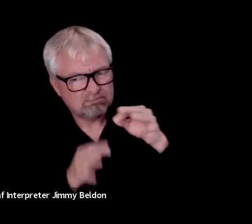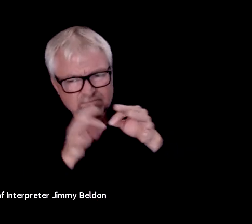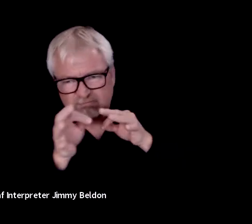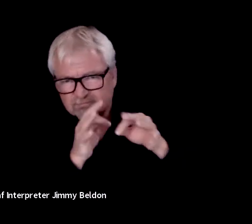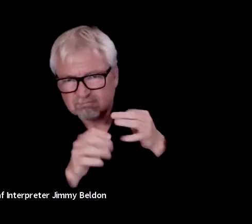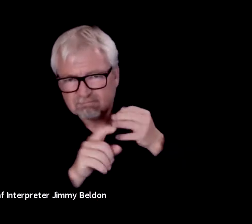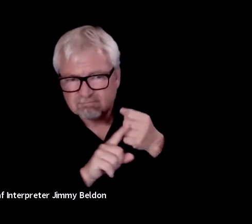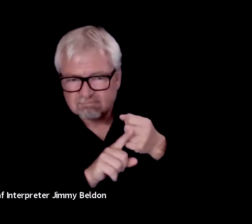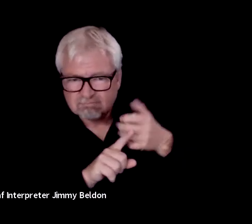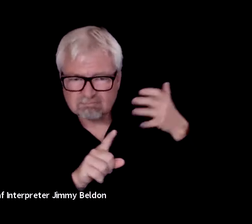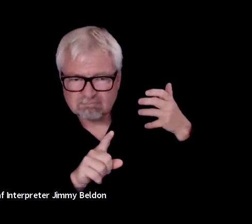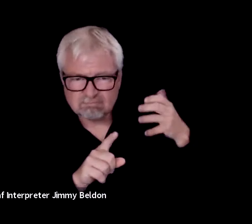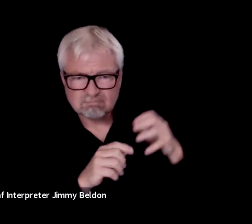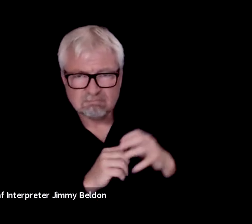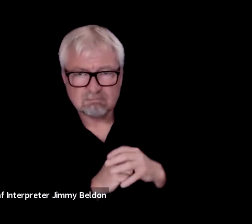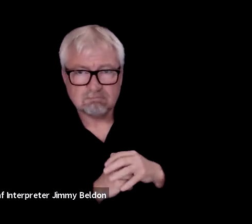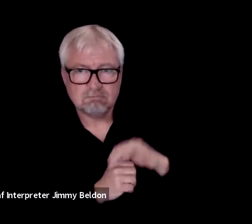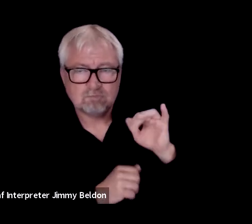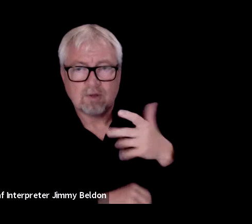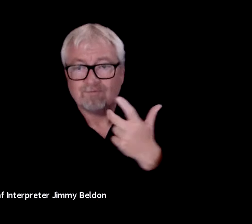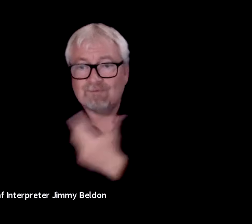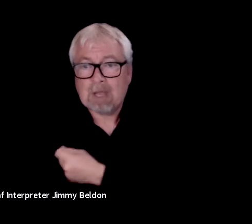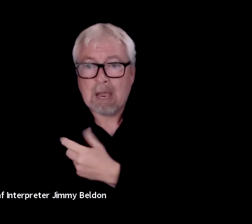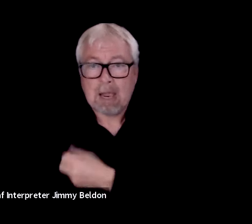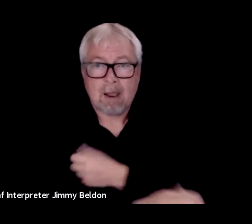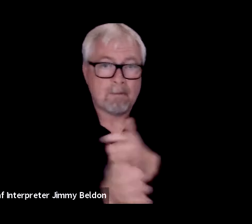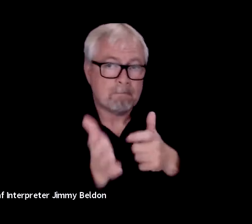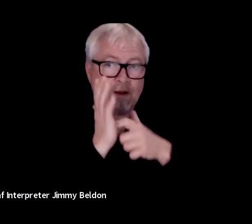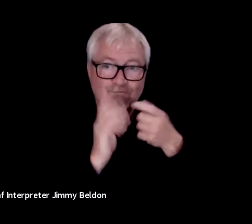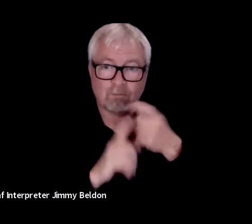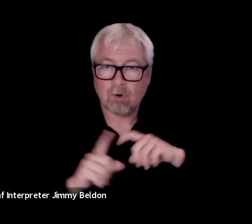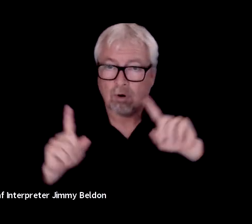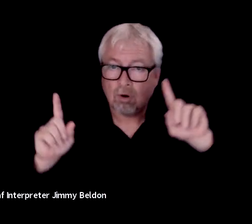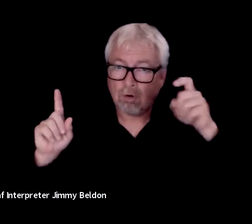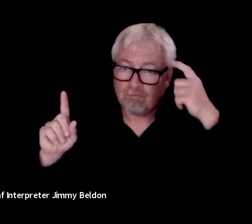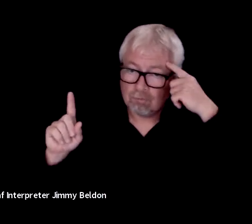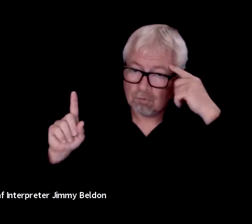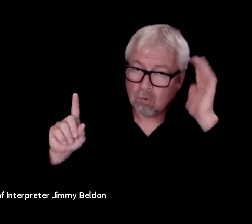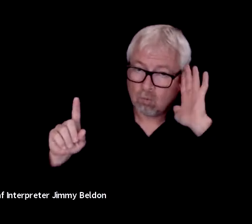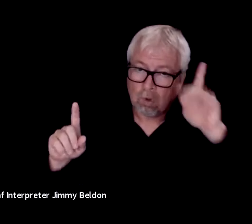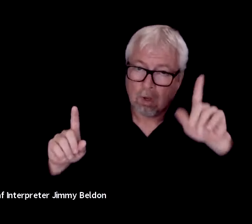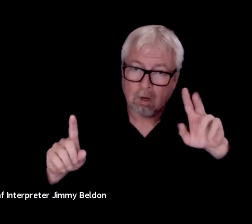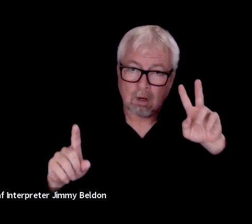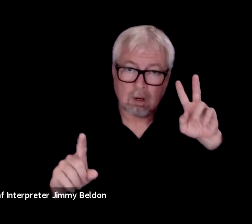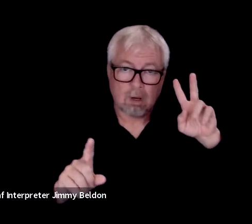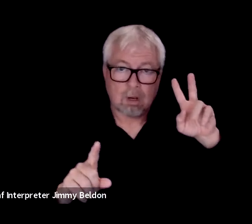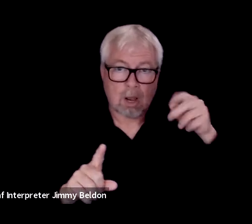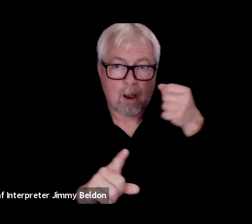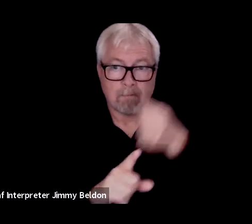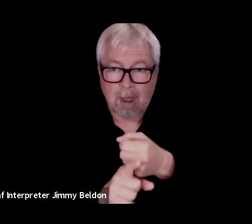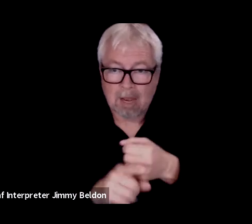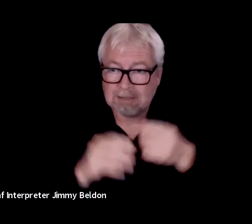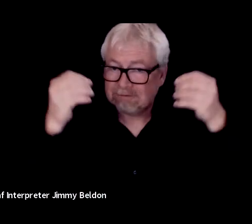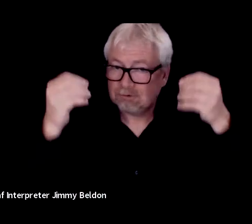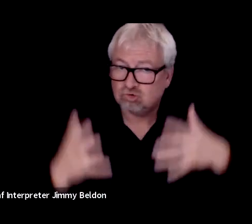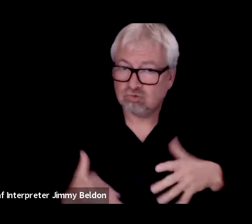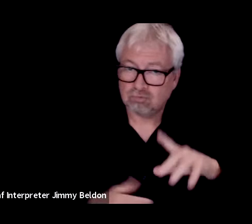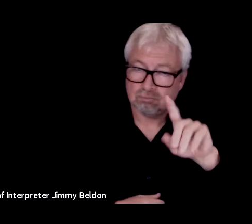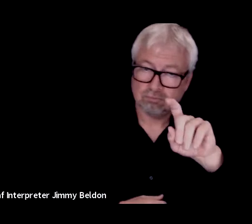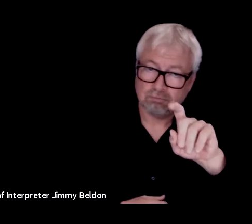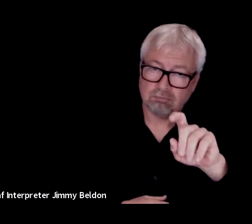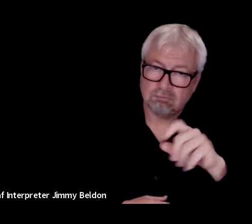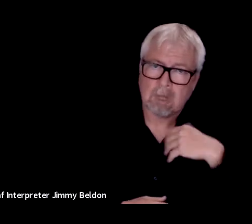apply to teachers in Minnesota. I feel like that was a little bit up in the air last week. I'm wondering if you've gotten any further guidance on